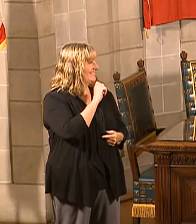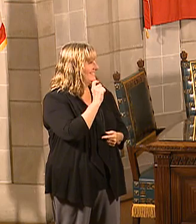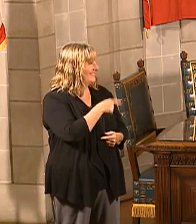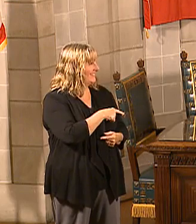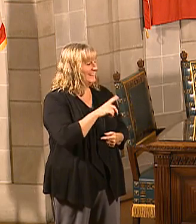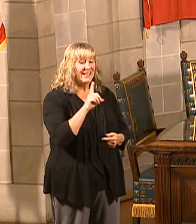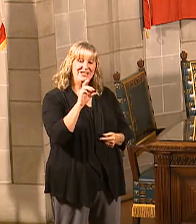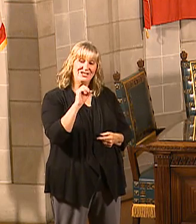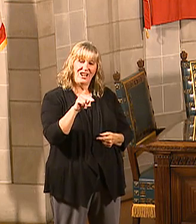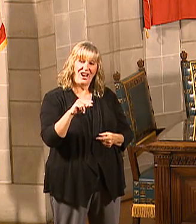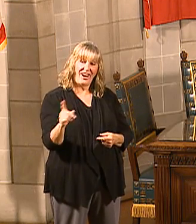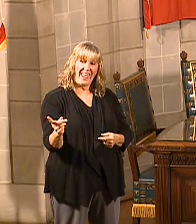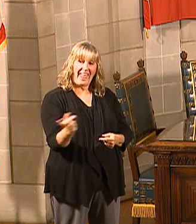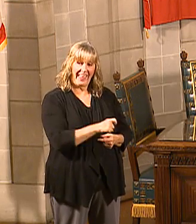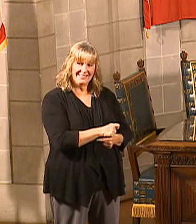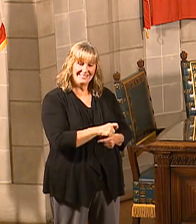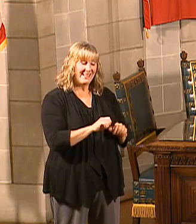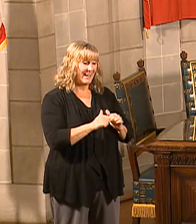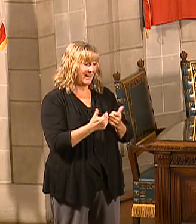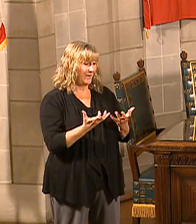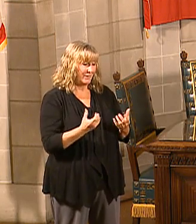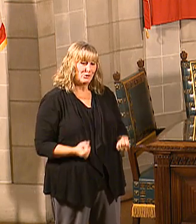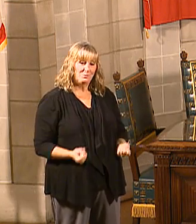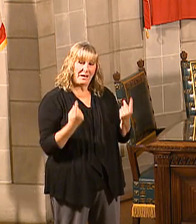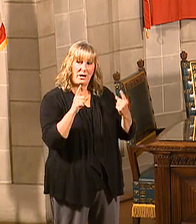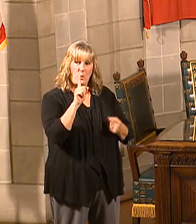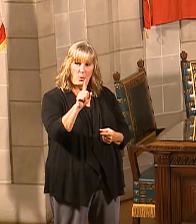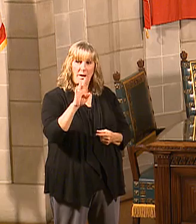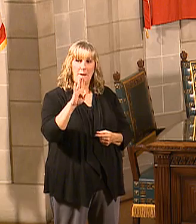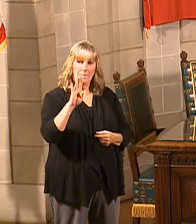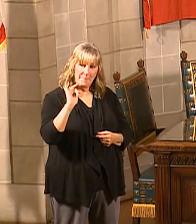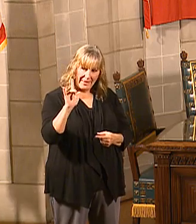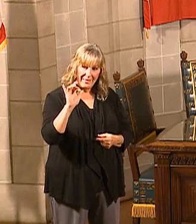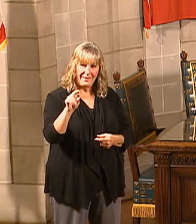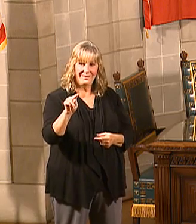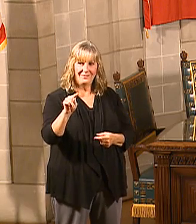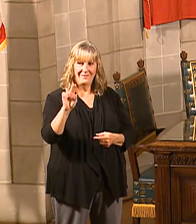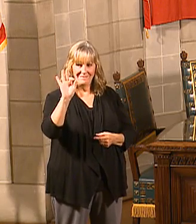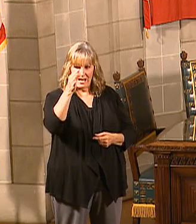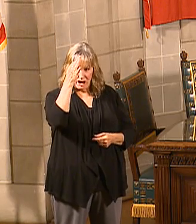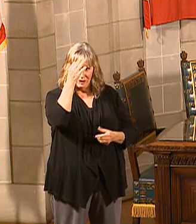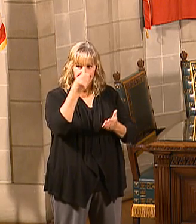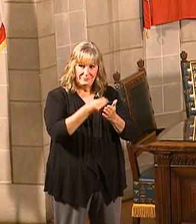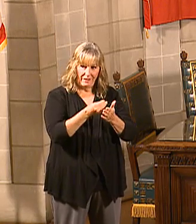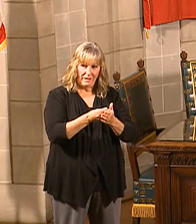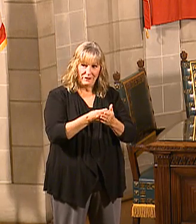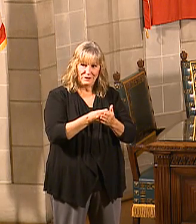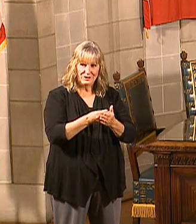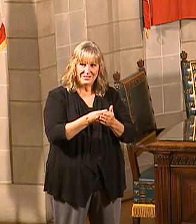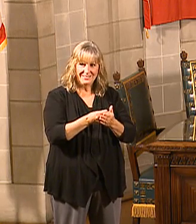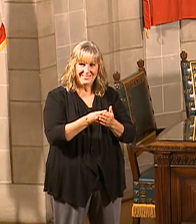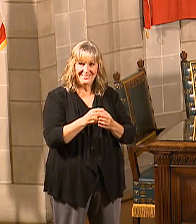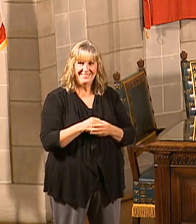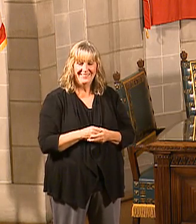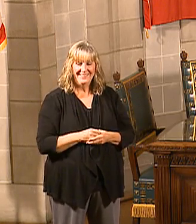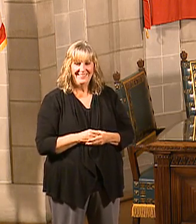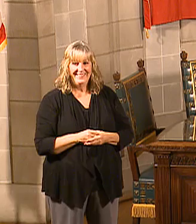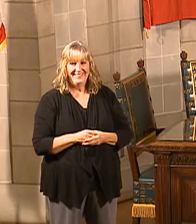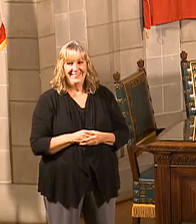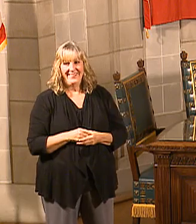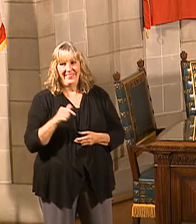so what Don asked was, how would I like to spend $1 billion in billion federal dollars this Christmas?